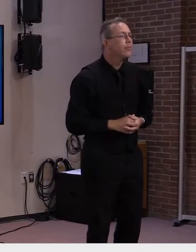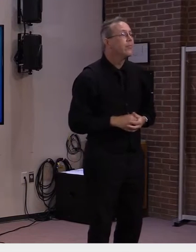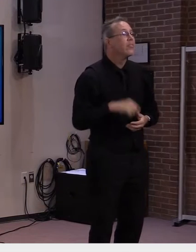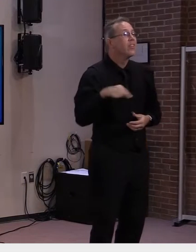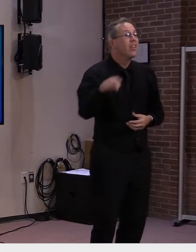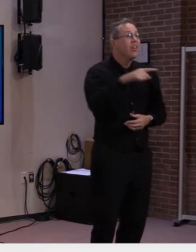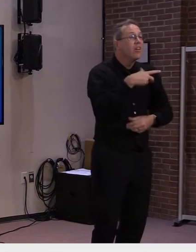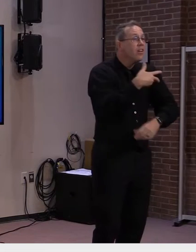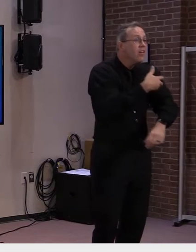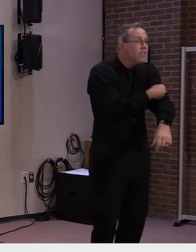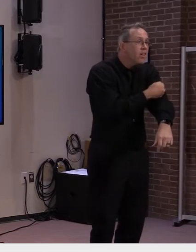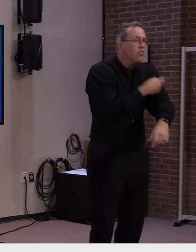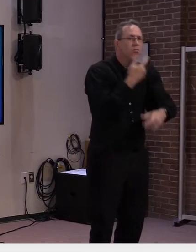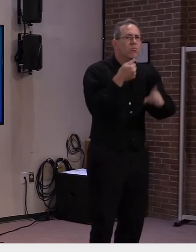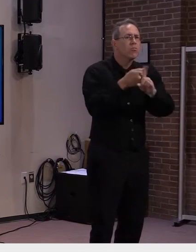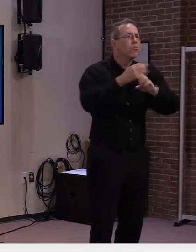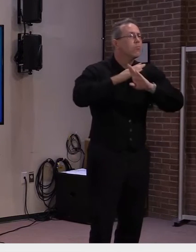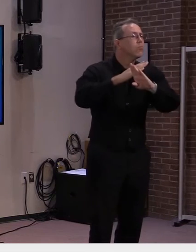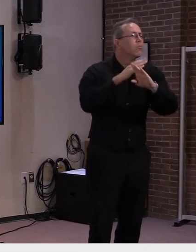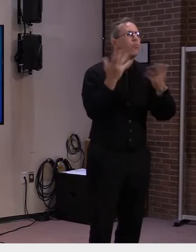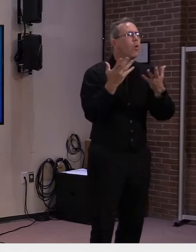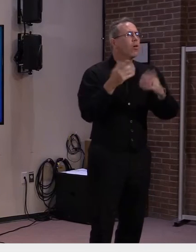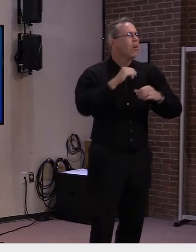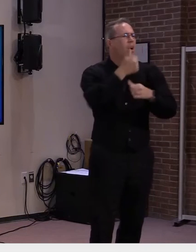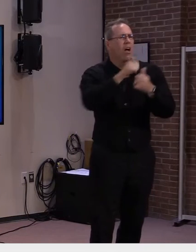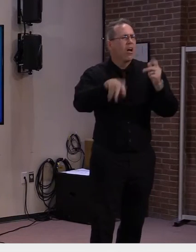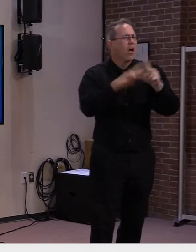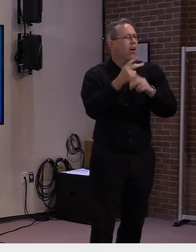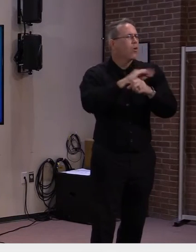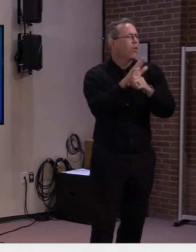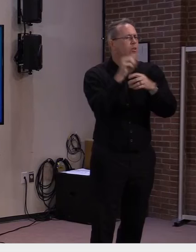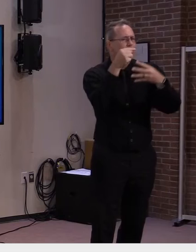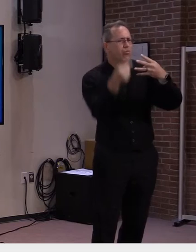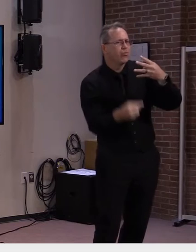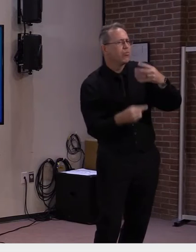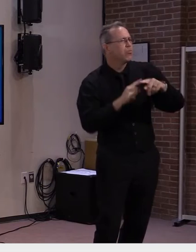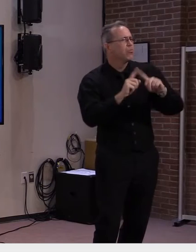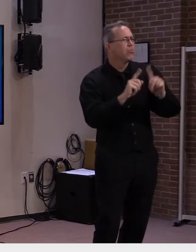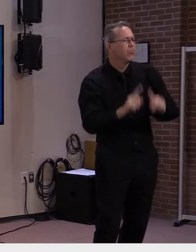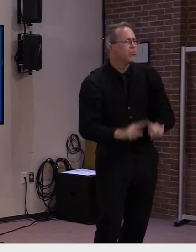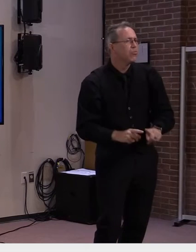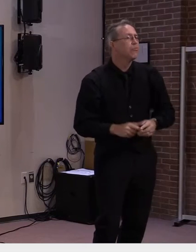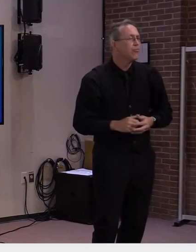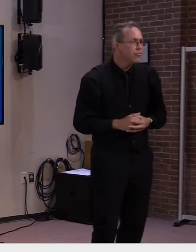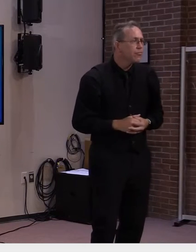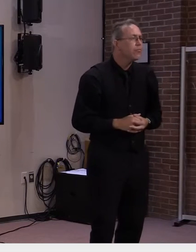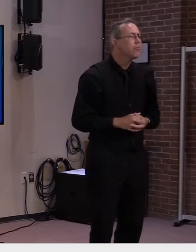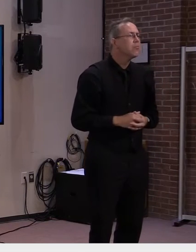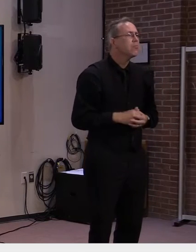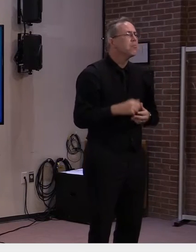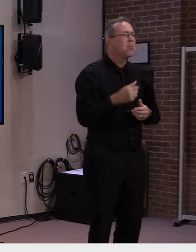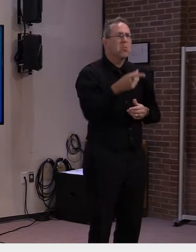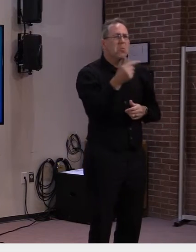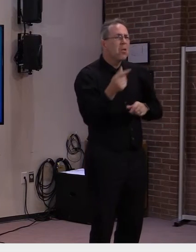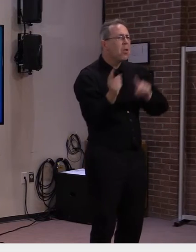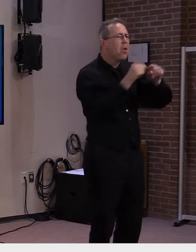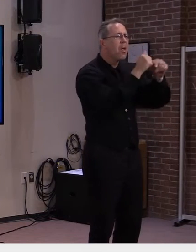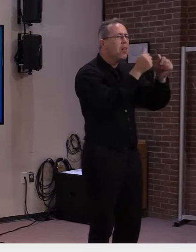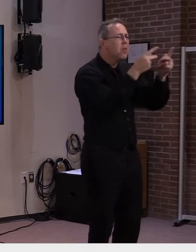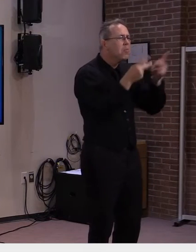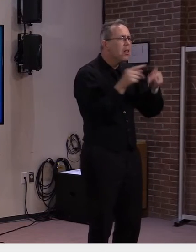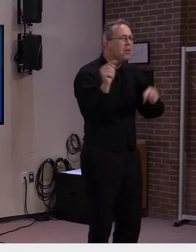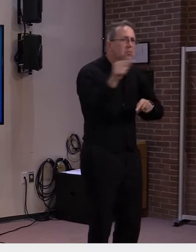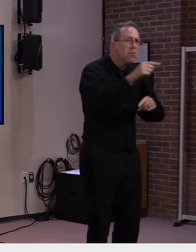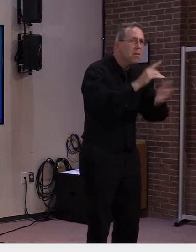in and get vaccinated at most local pharmacies, including those in grocery stores. You can also visit